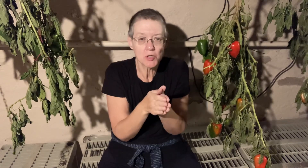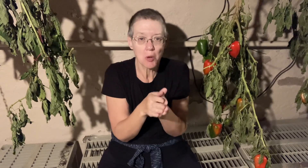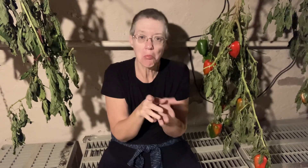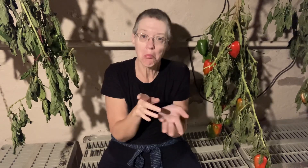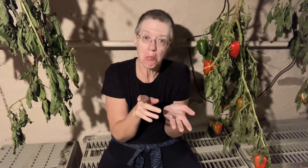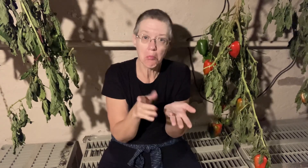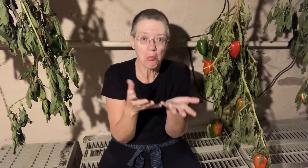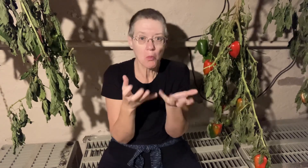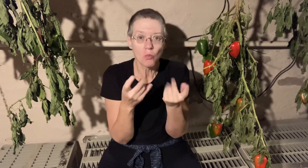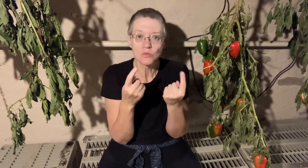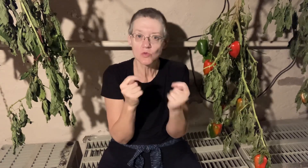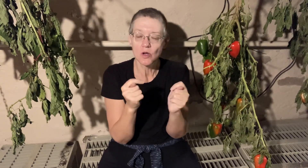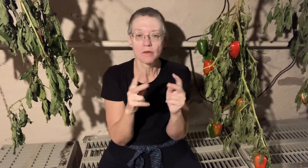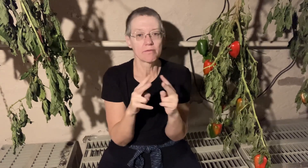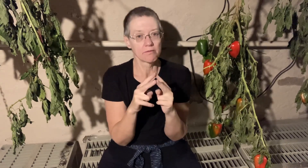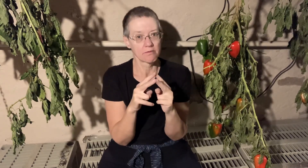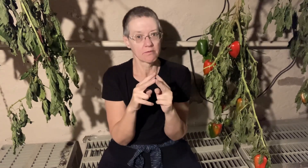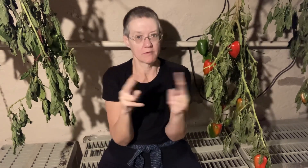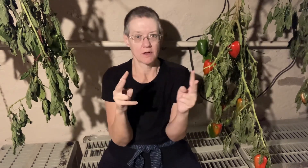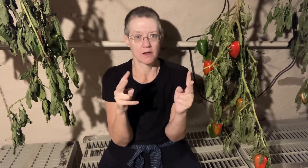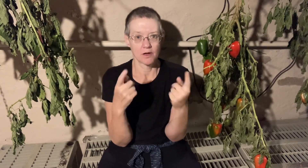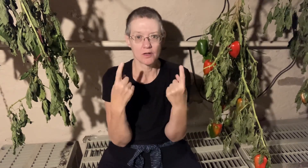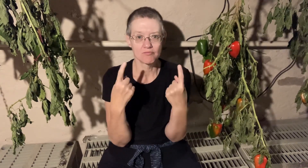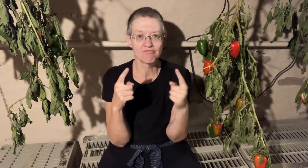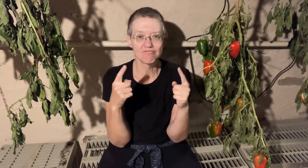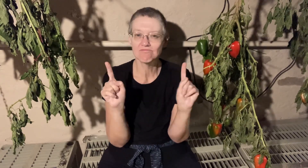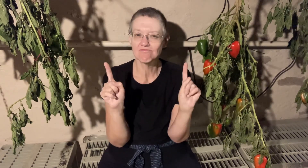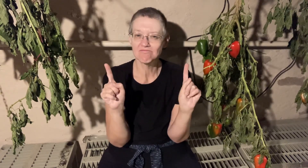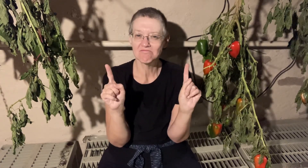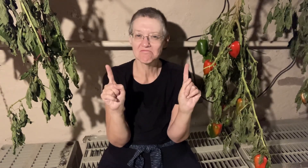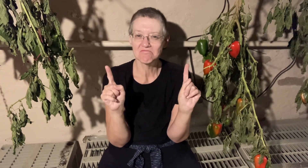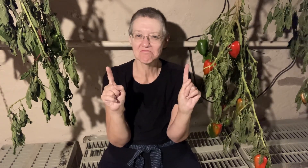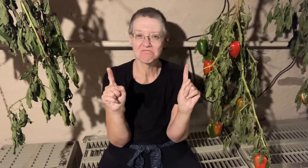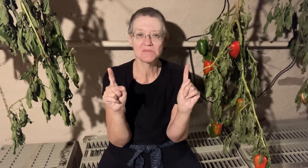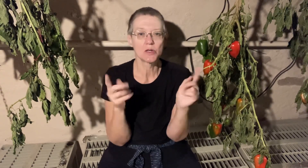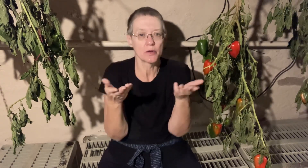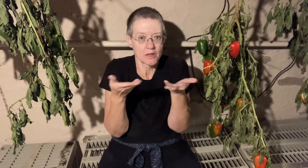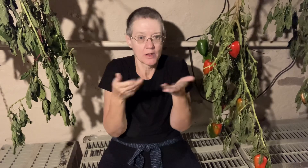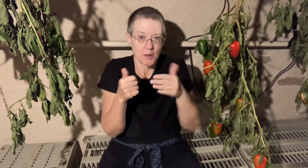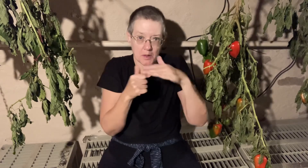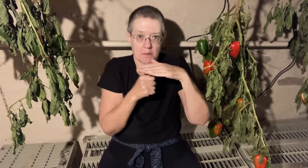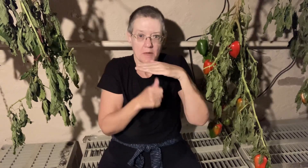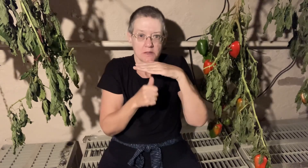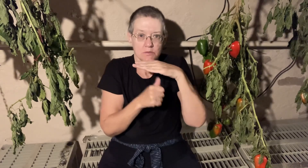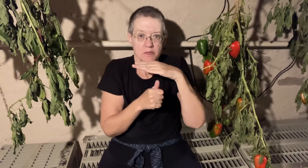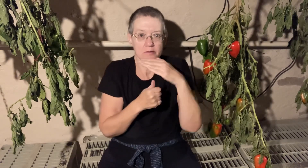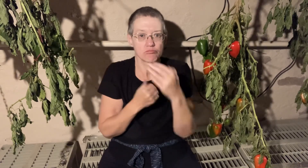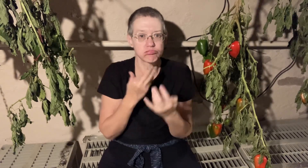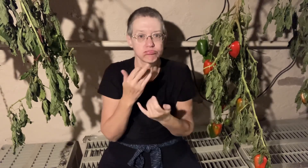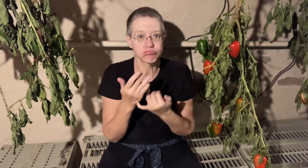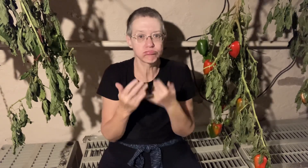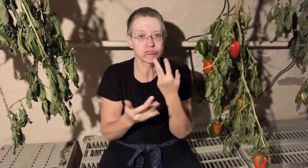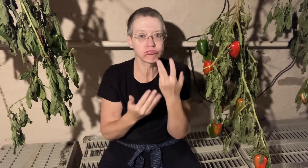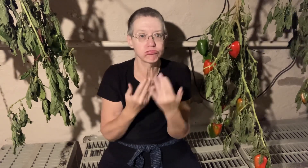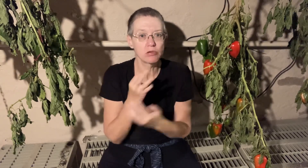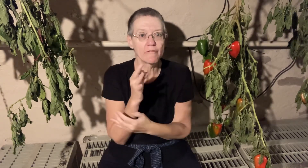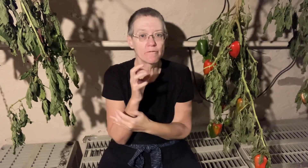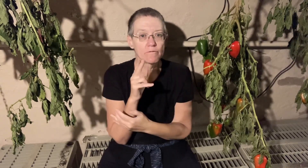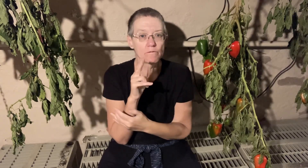in a book and I thought, hey, why not? Let's give it a try. It's been very successful. Here in the basement, we're